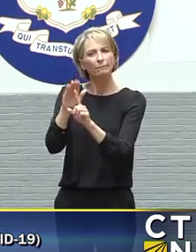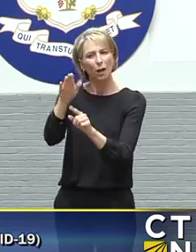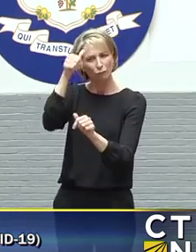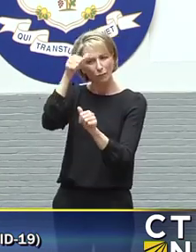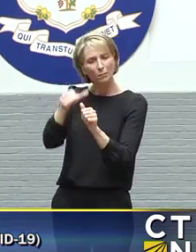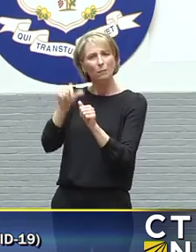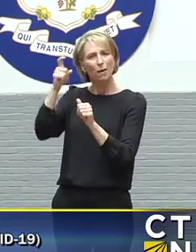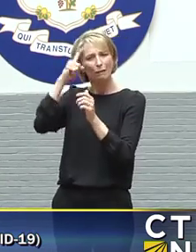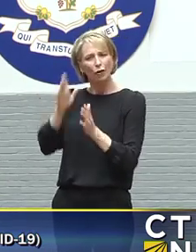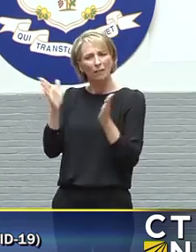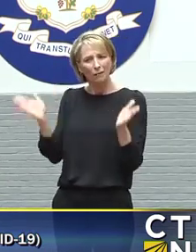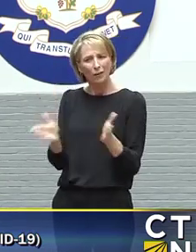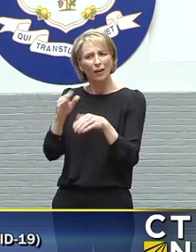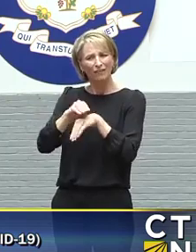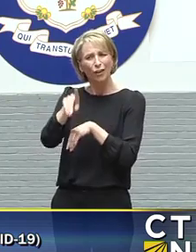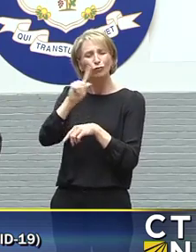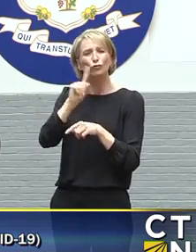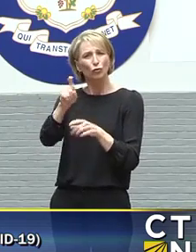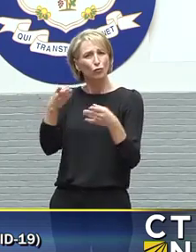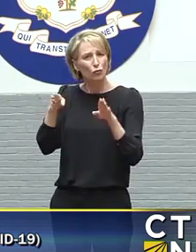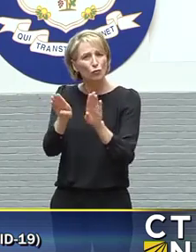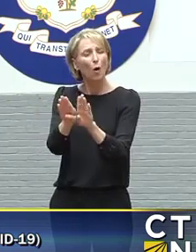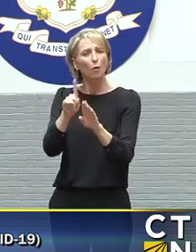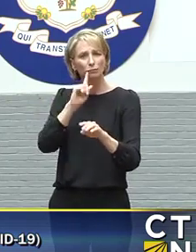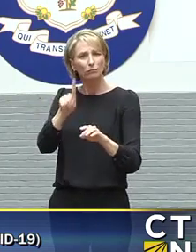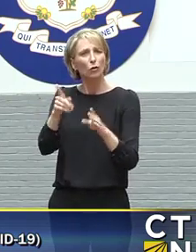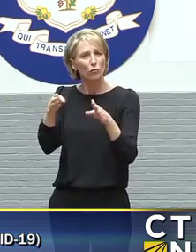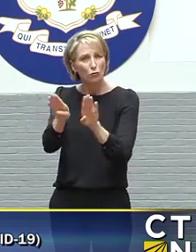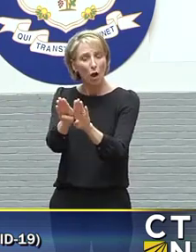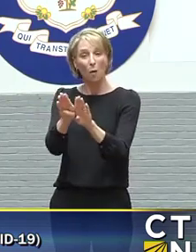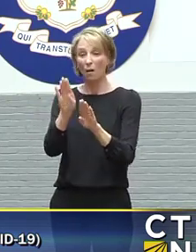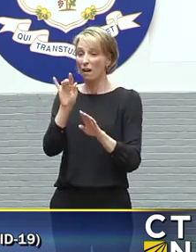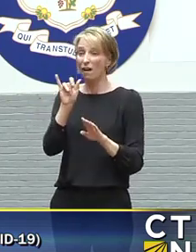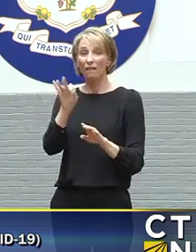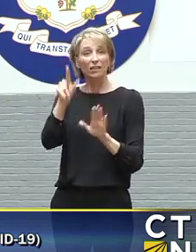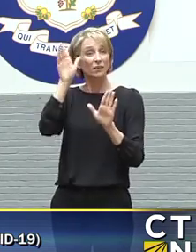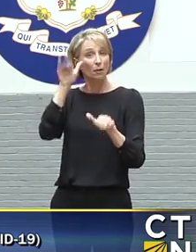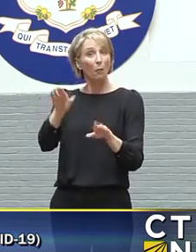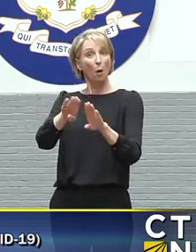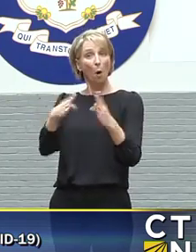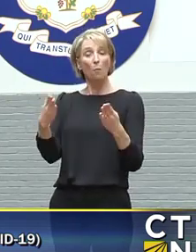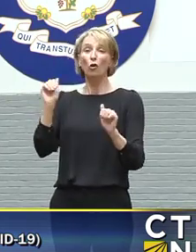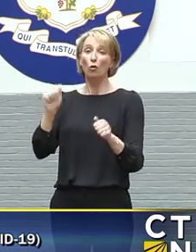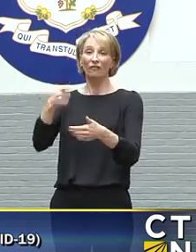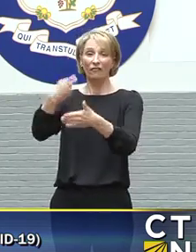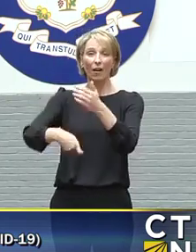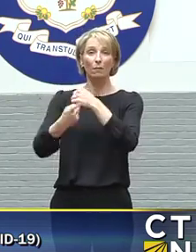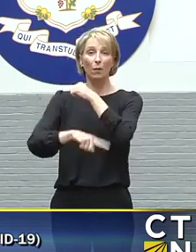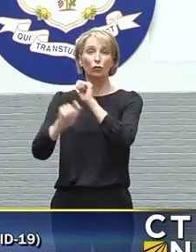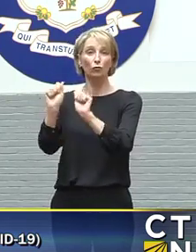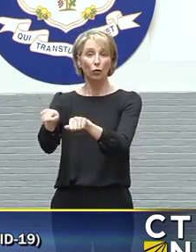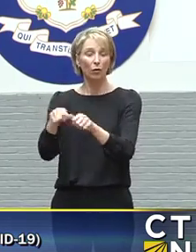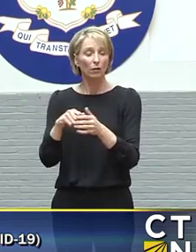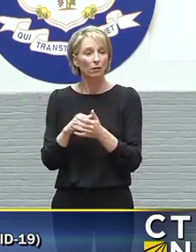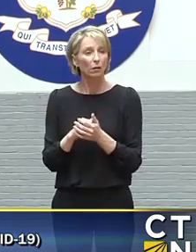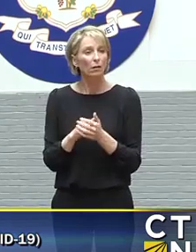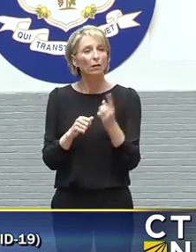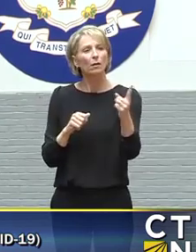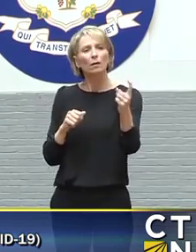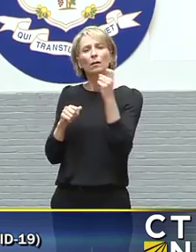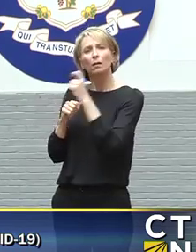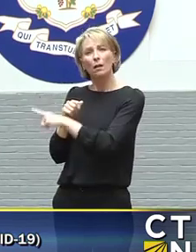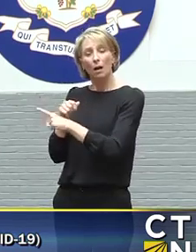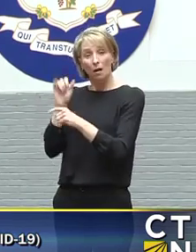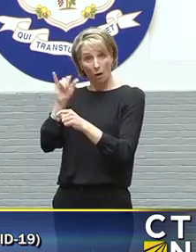should be closed, and people could be subject to fines if they stay open. So does this also include the judicial